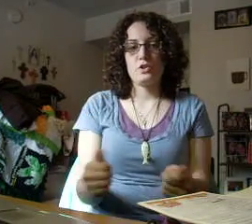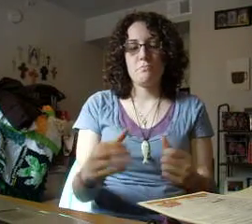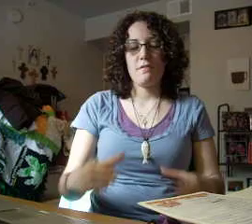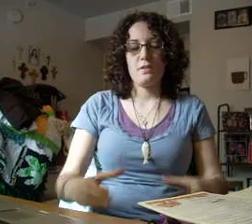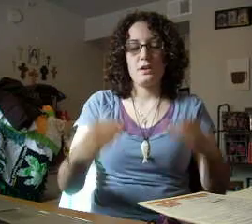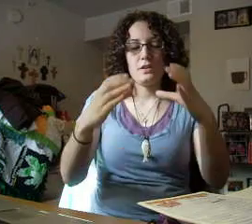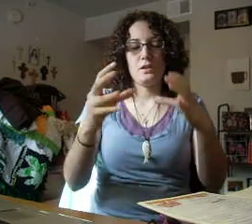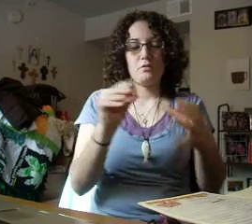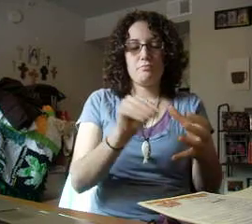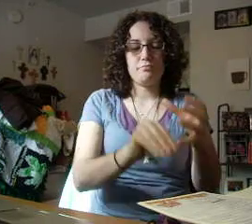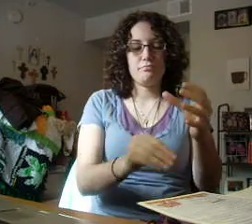crannies, but